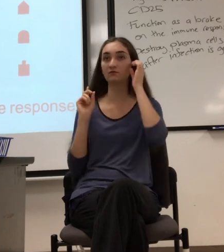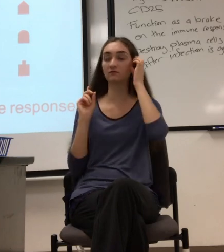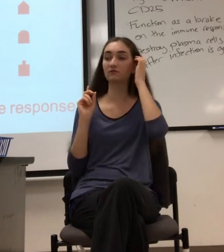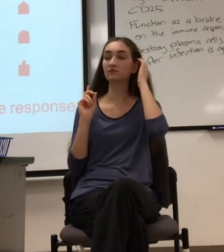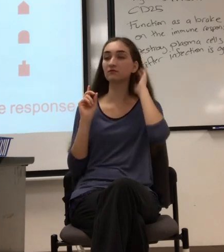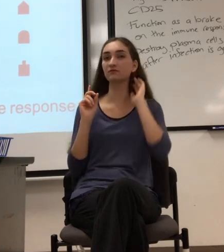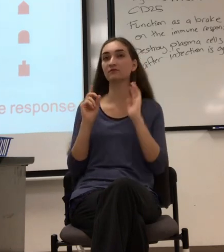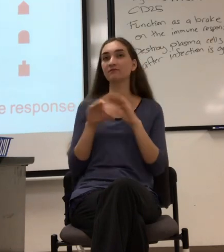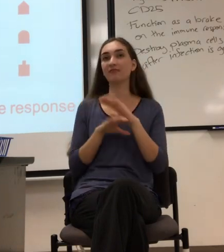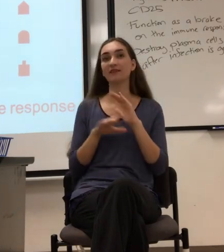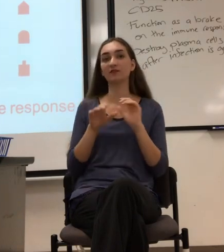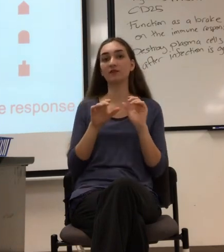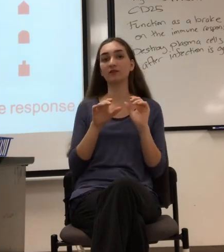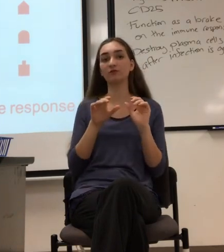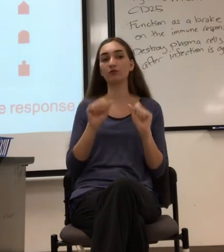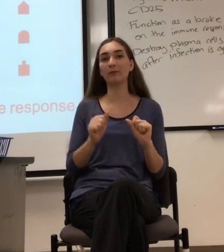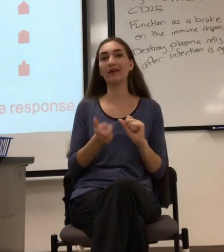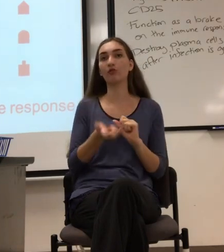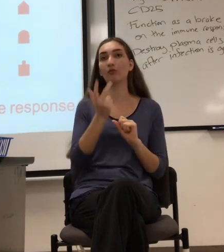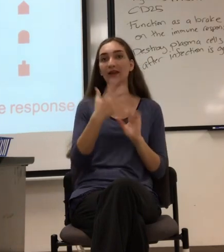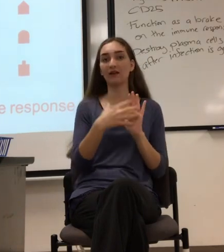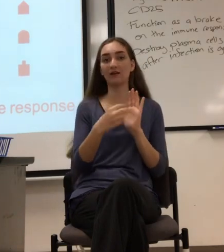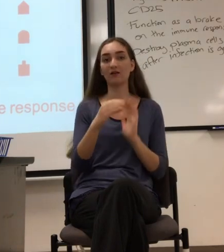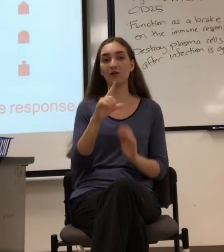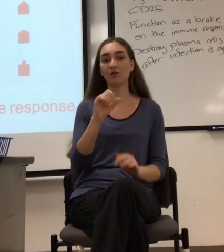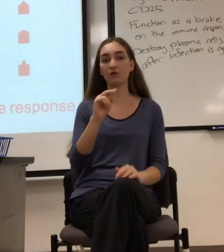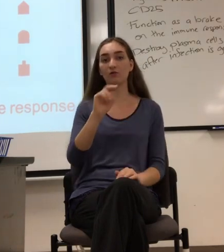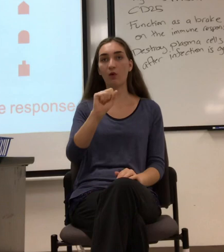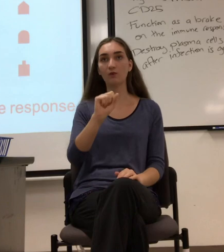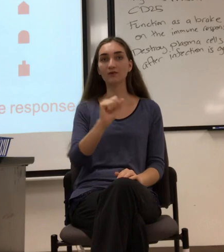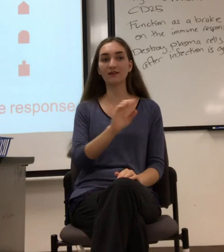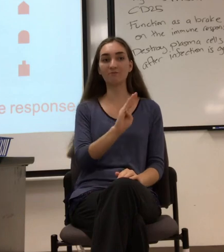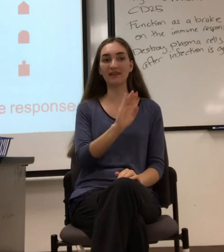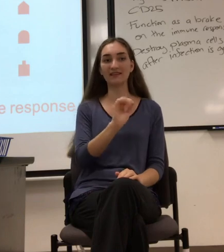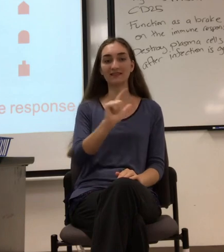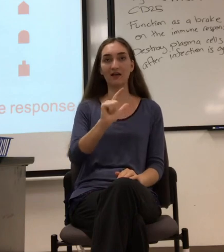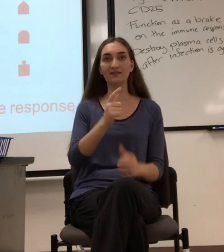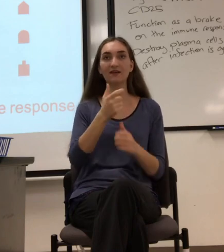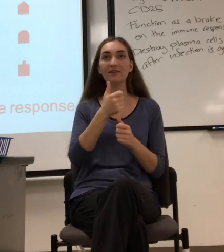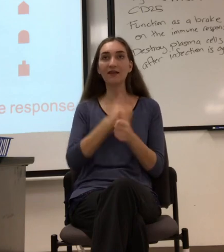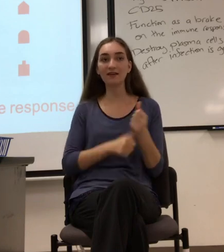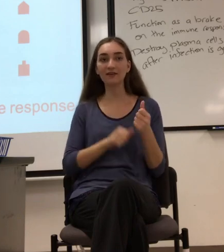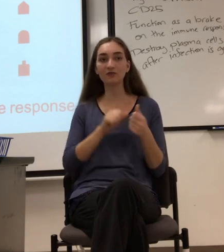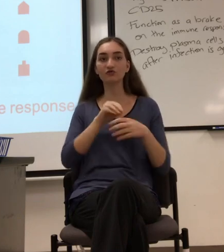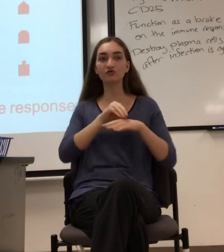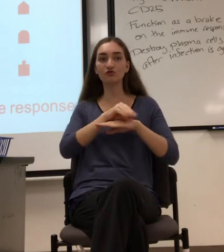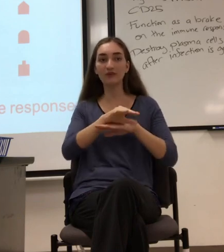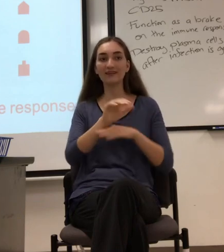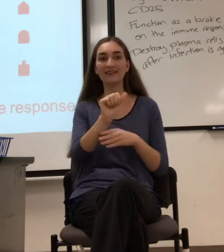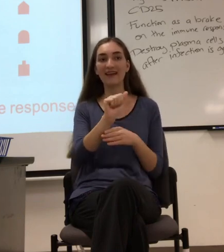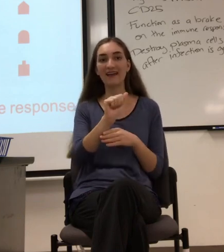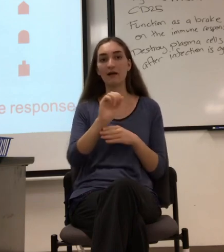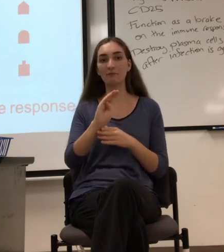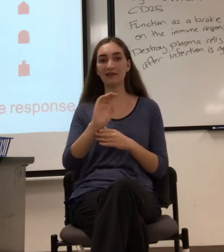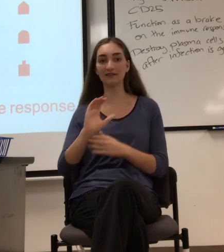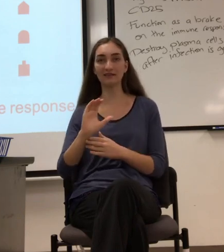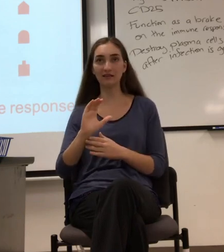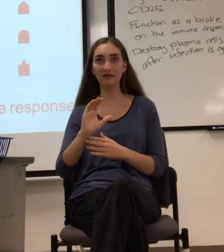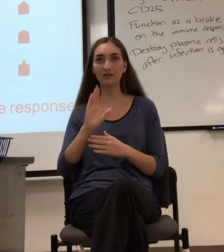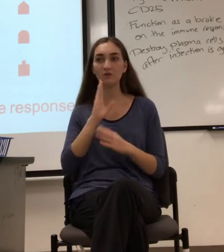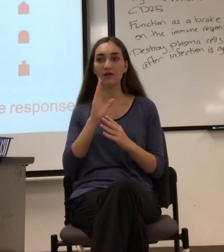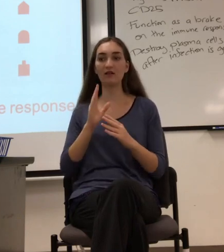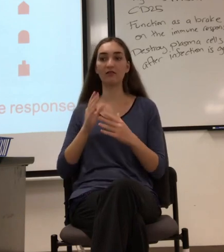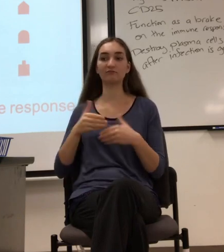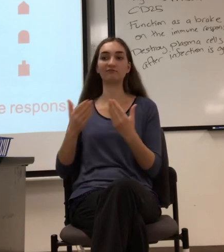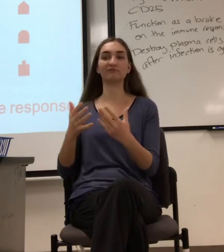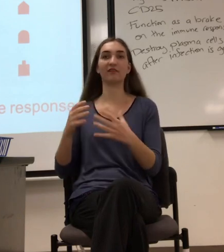basically could be three clones of B cells that each secrete antibody A, B, and C to fight this